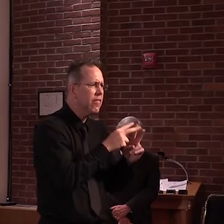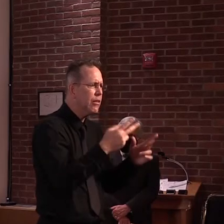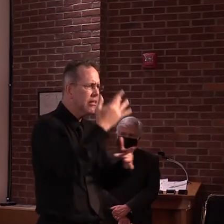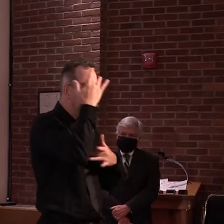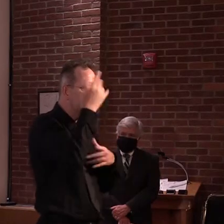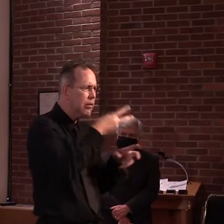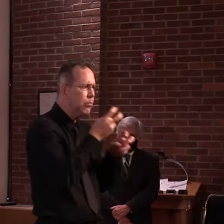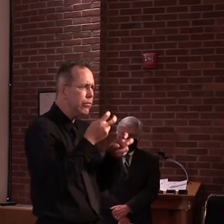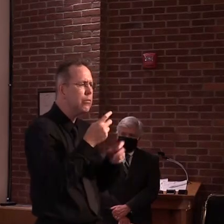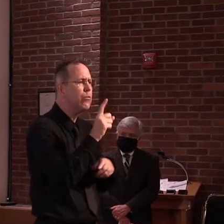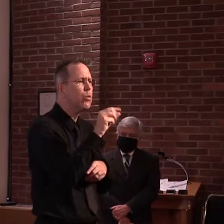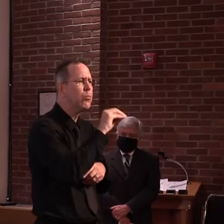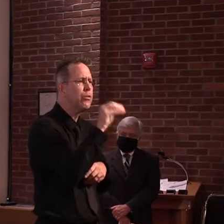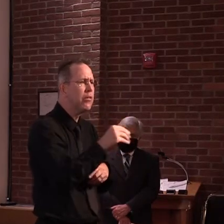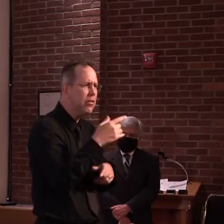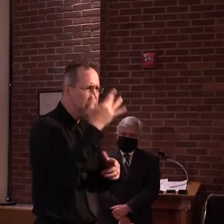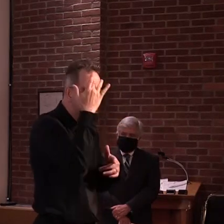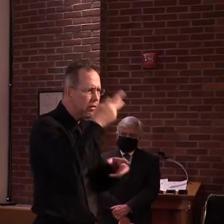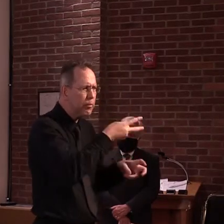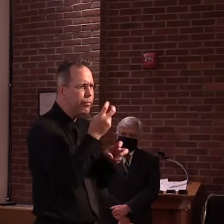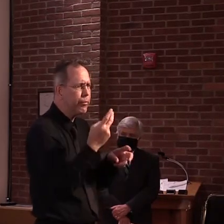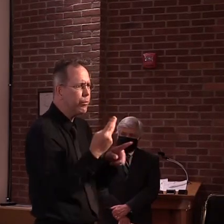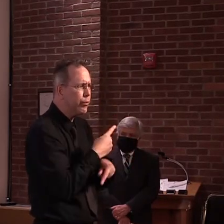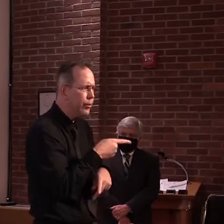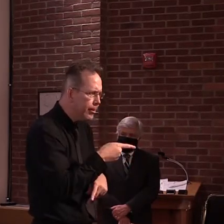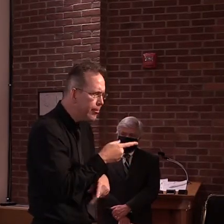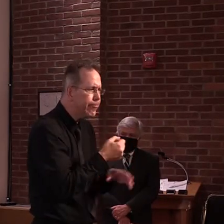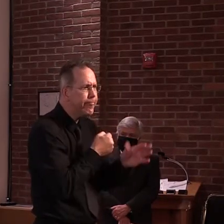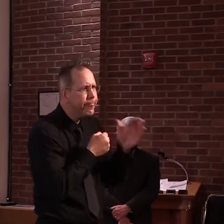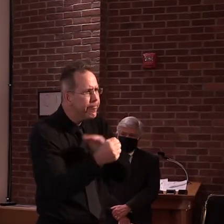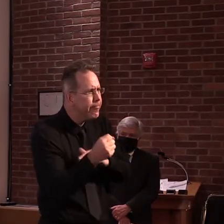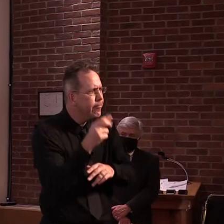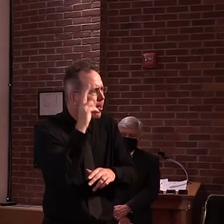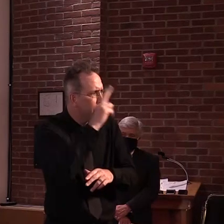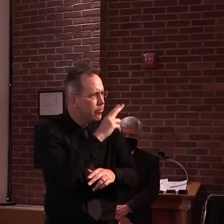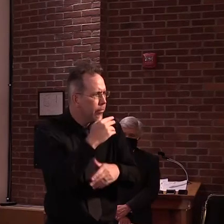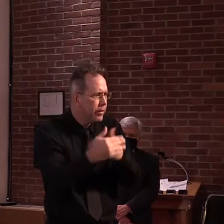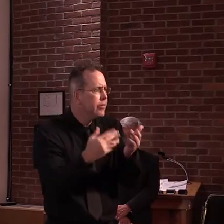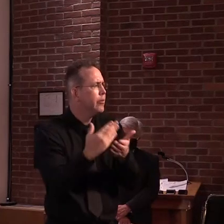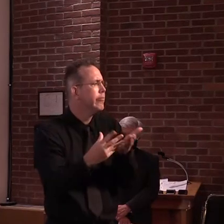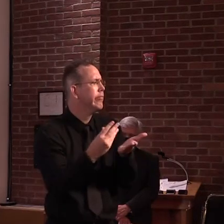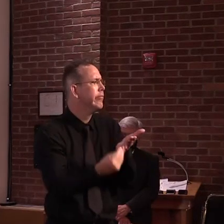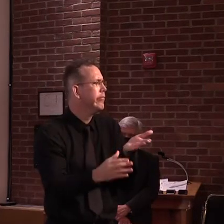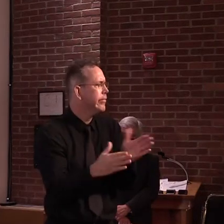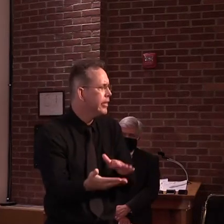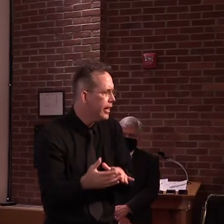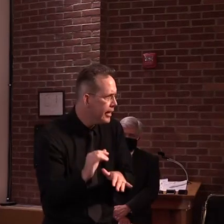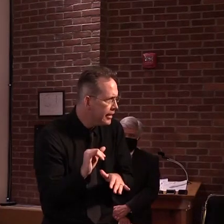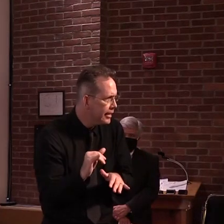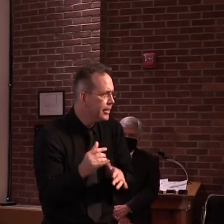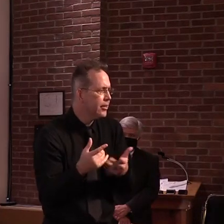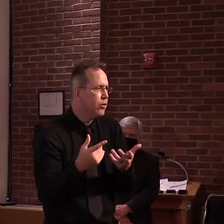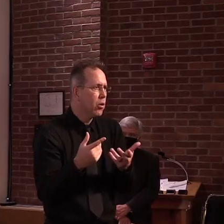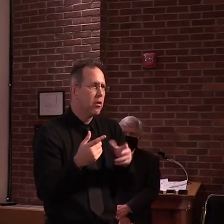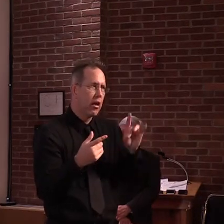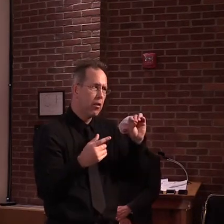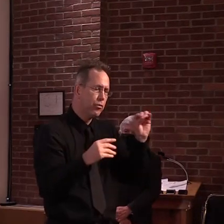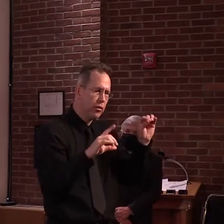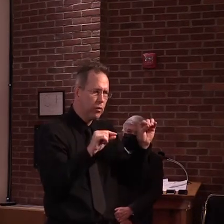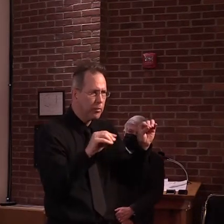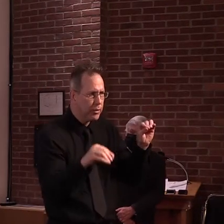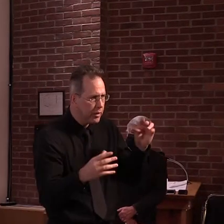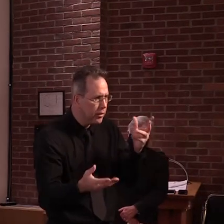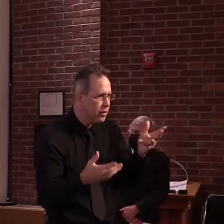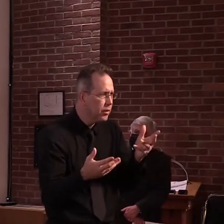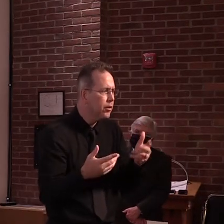more serious time with the illness. We still believe that to be true, but now we're learning so much more, not